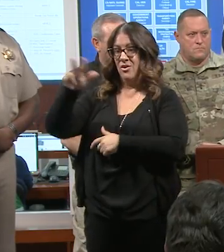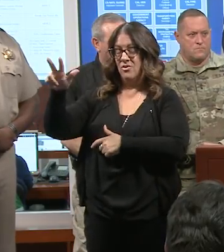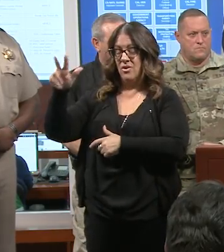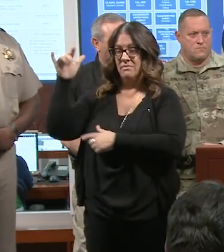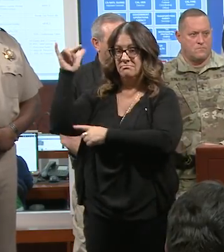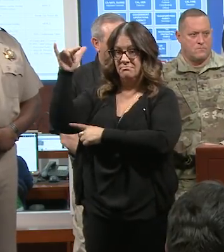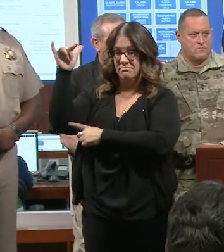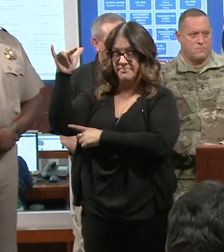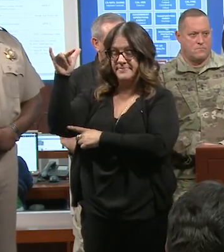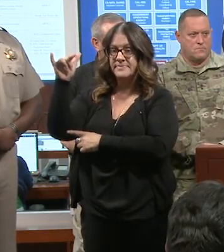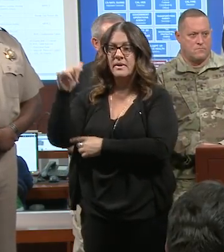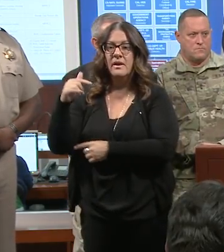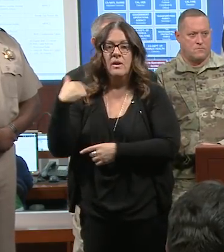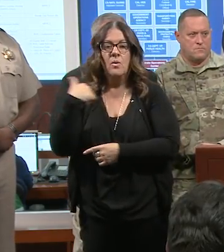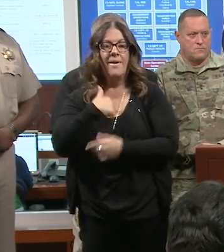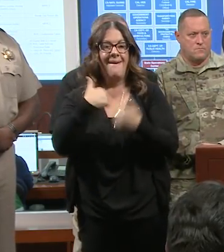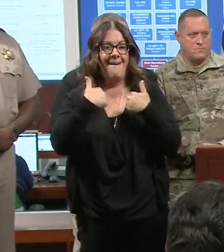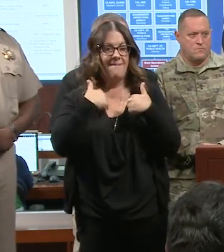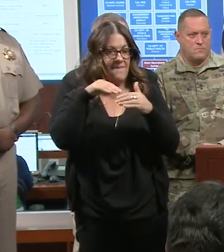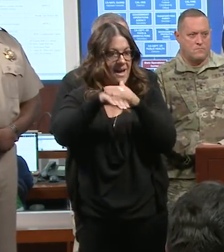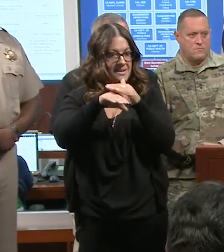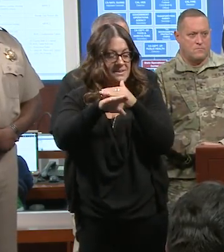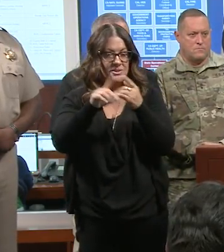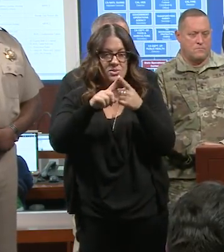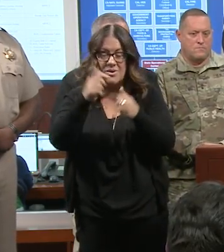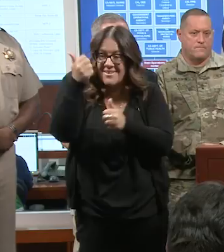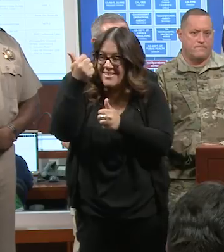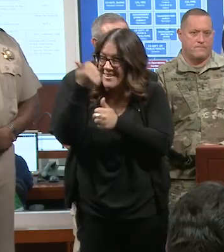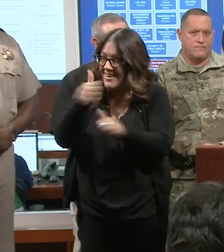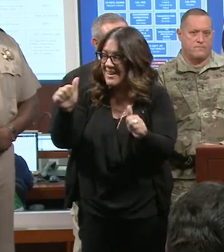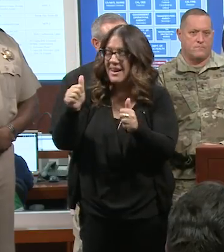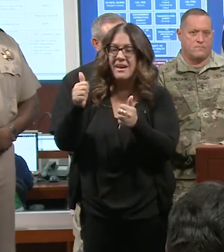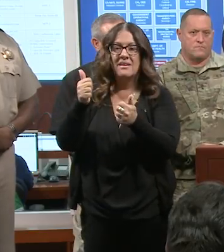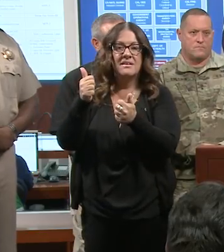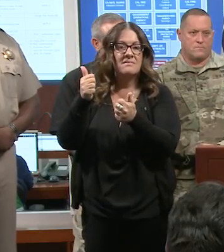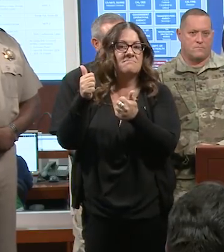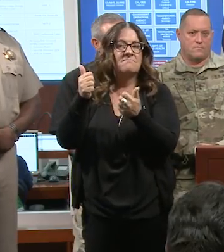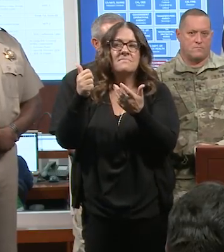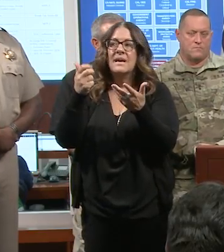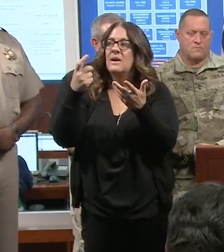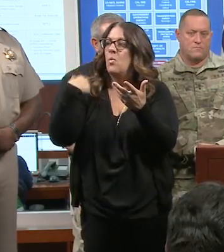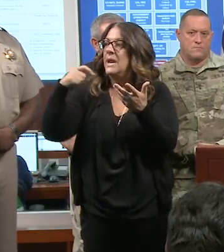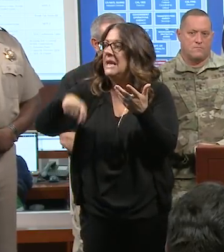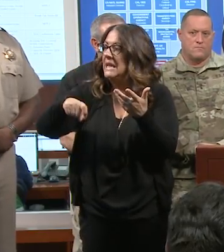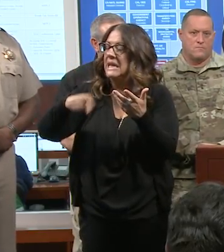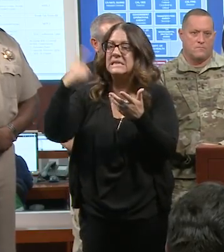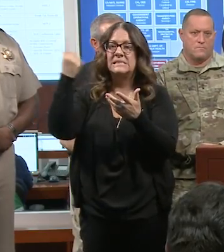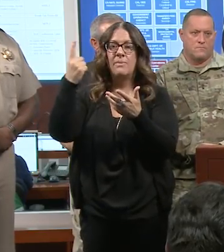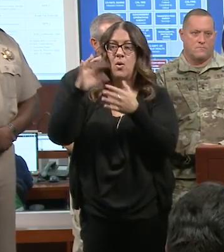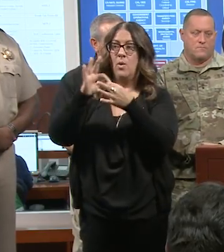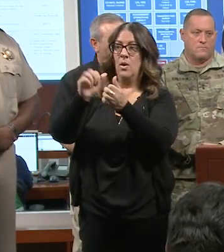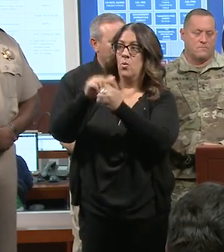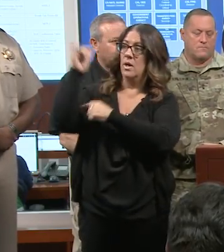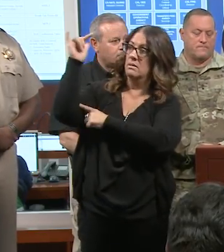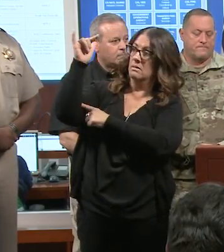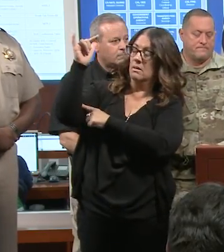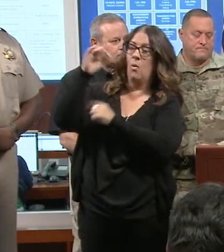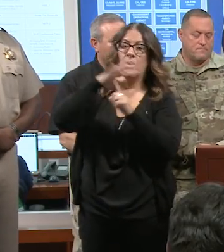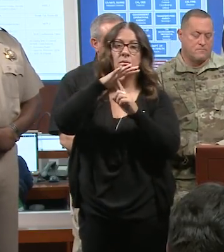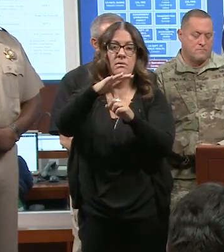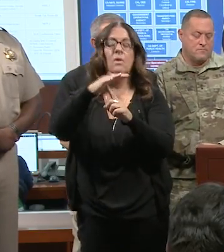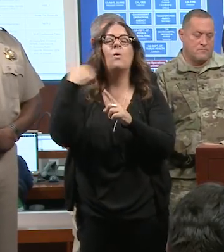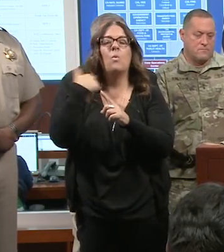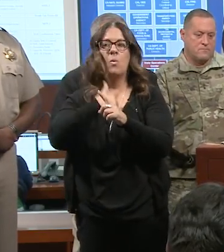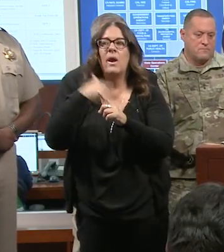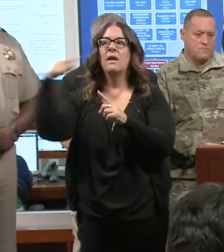fire. We have access to every available asset in the country as it relates to aviation assets, and those are all in